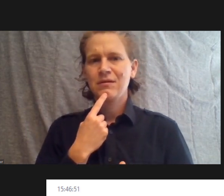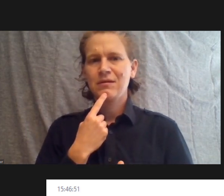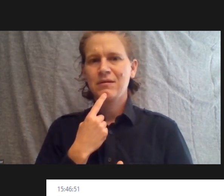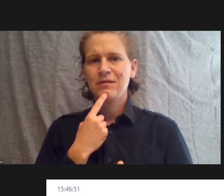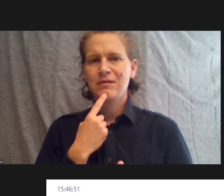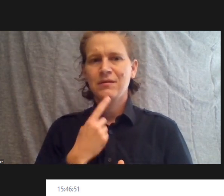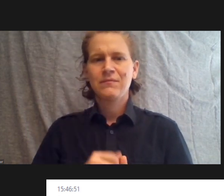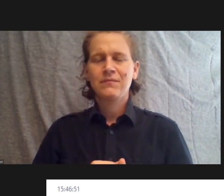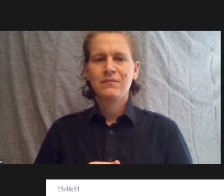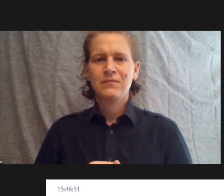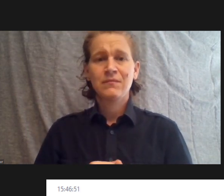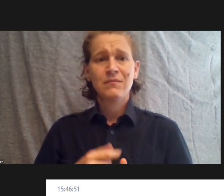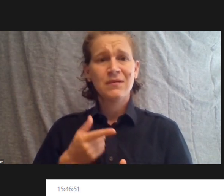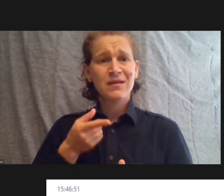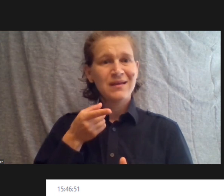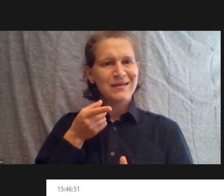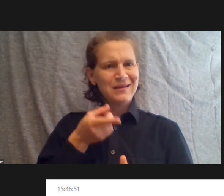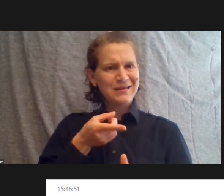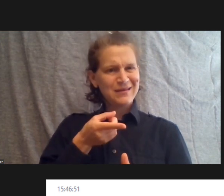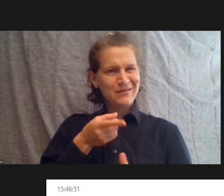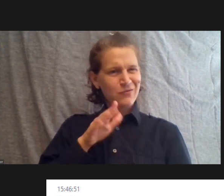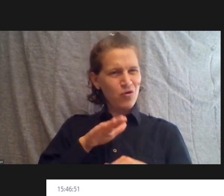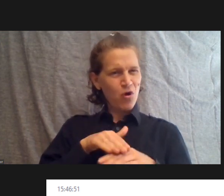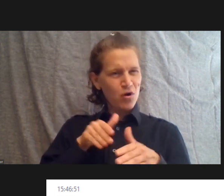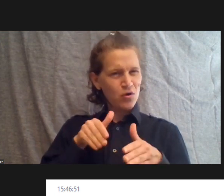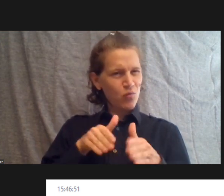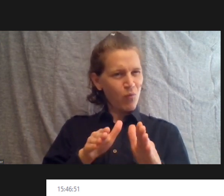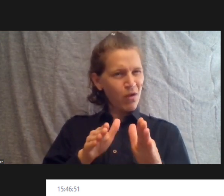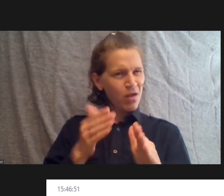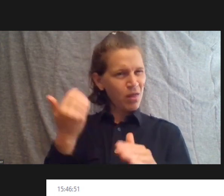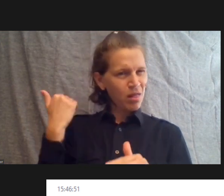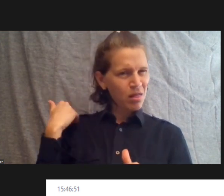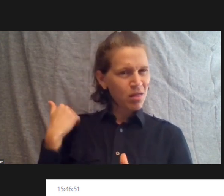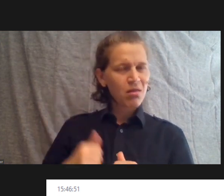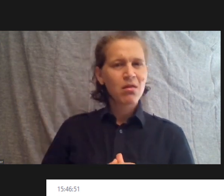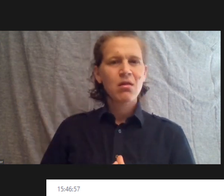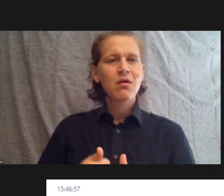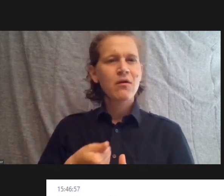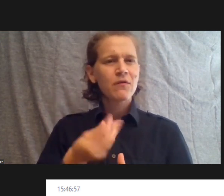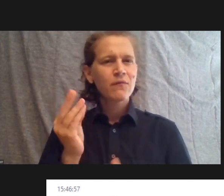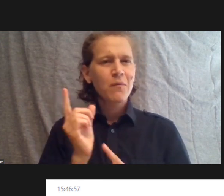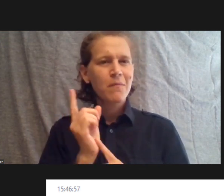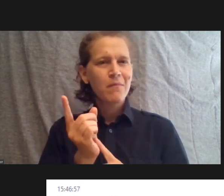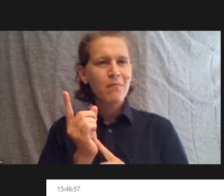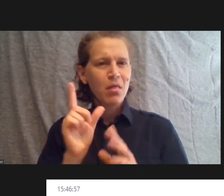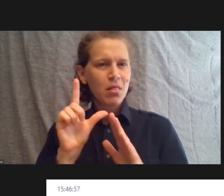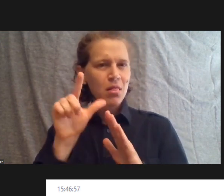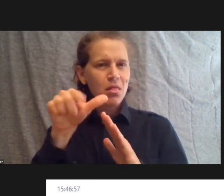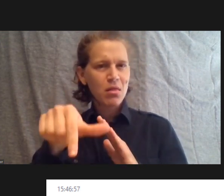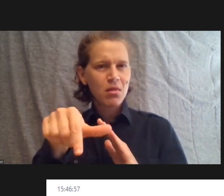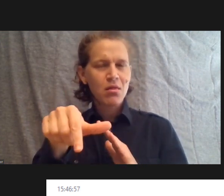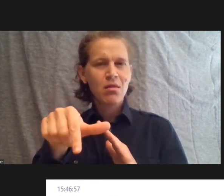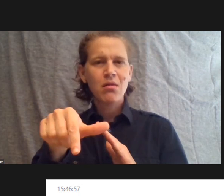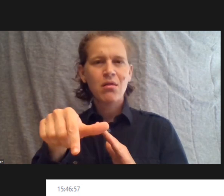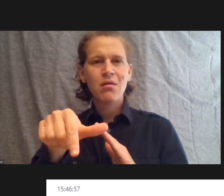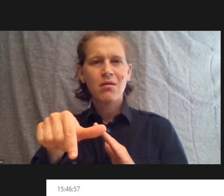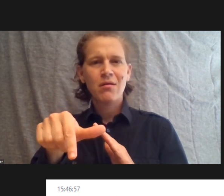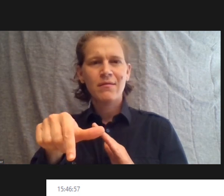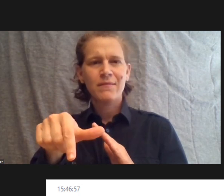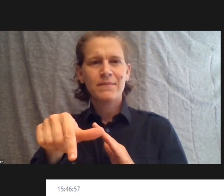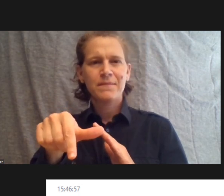was on his way. A few minutes later, the